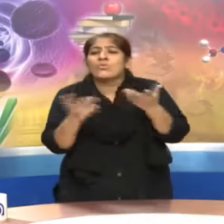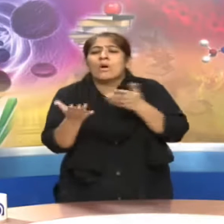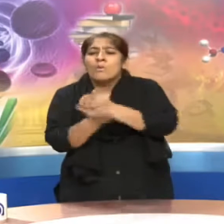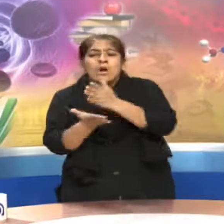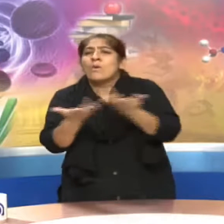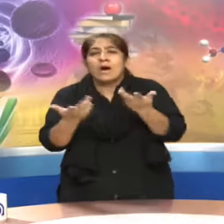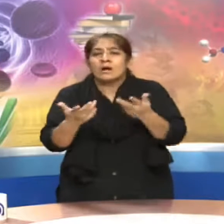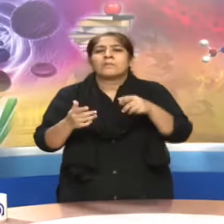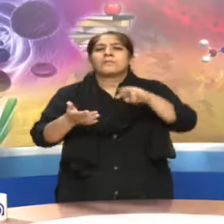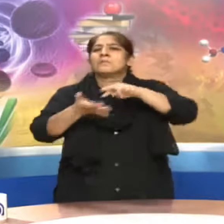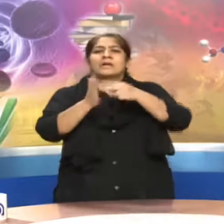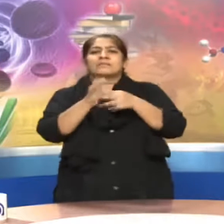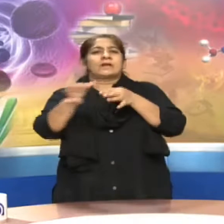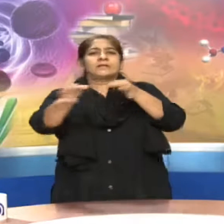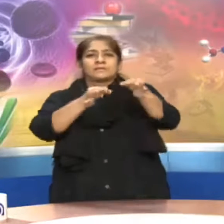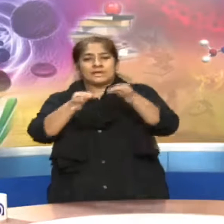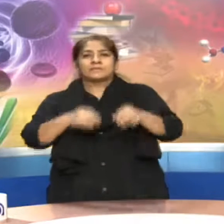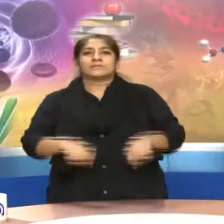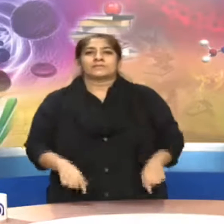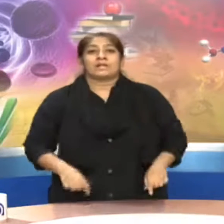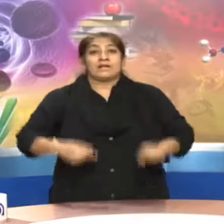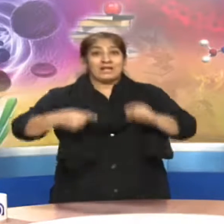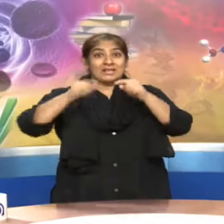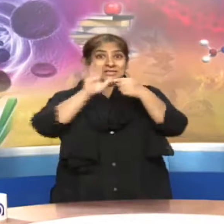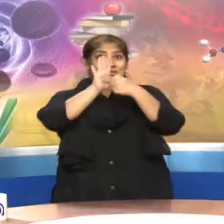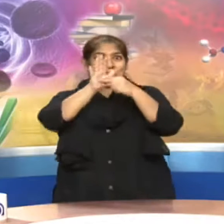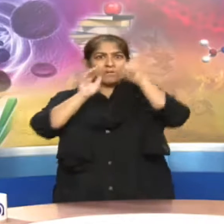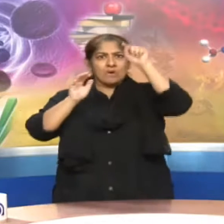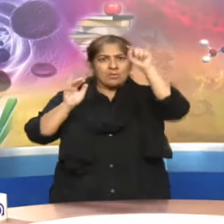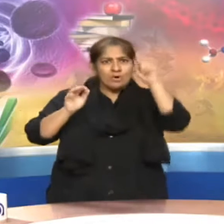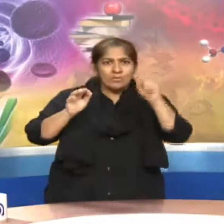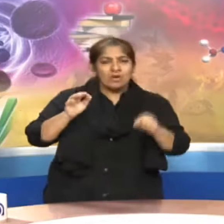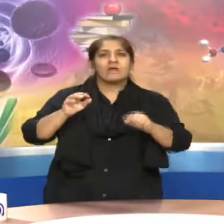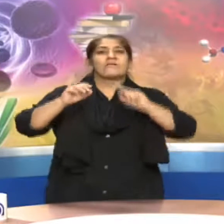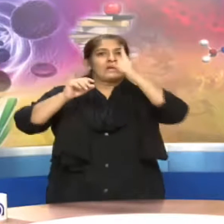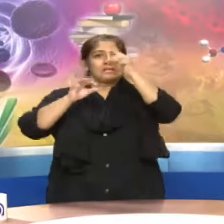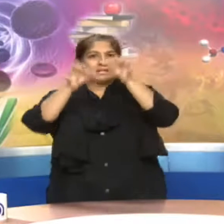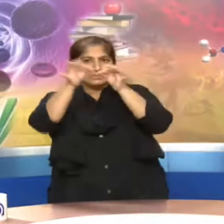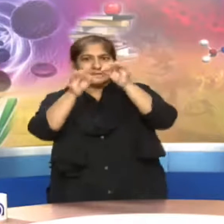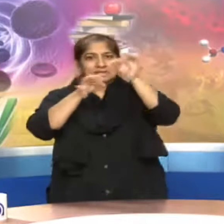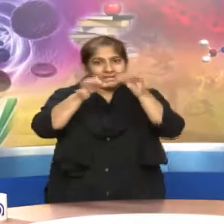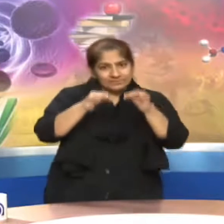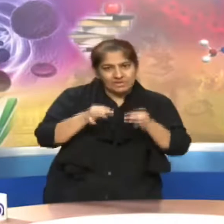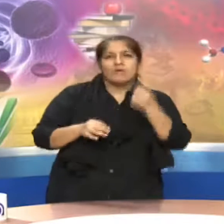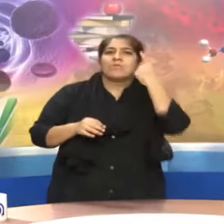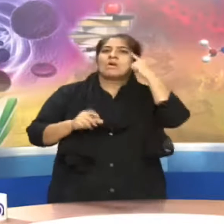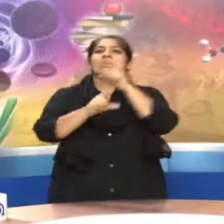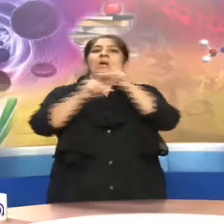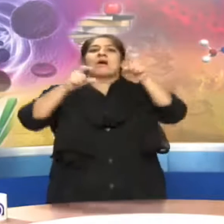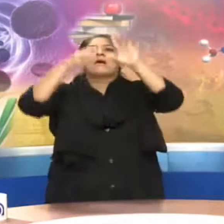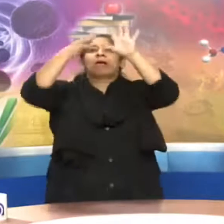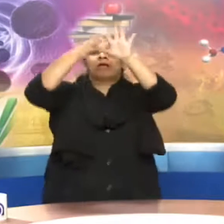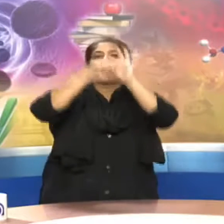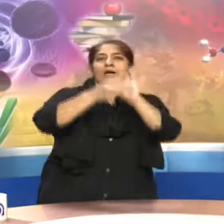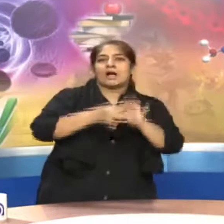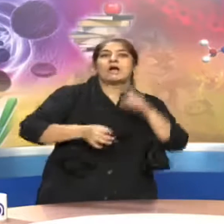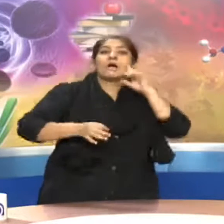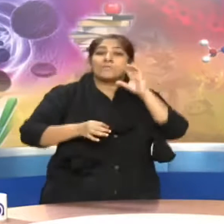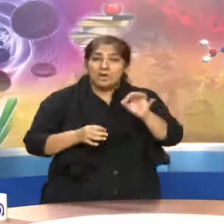Just as we understood the meaning of supervisor and supervision, so we will further